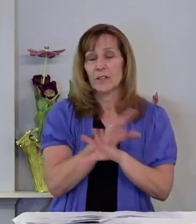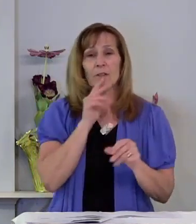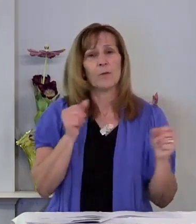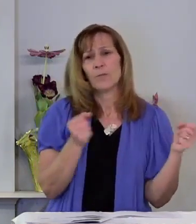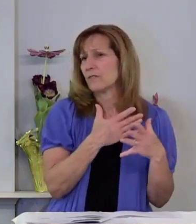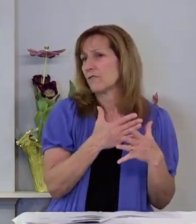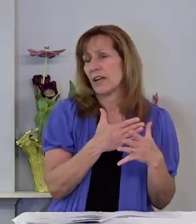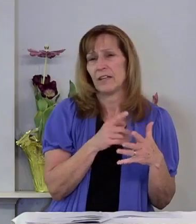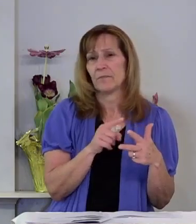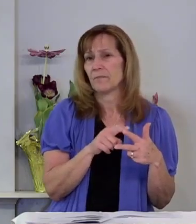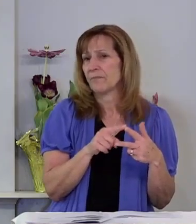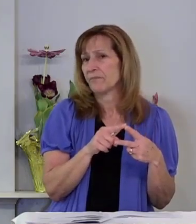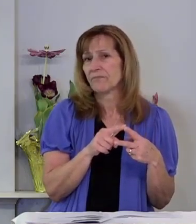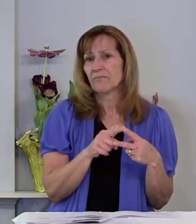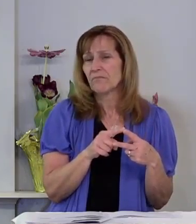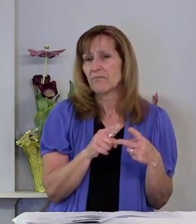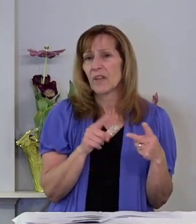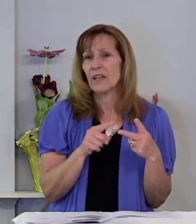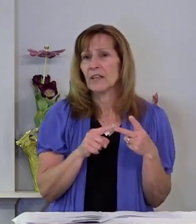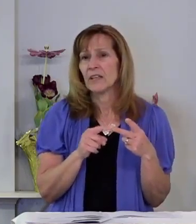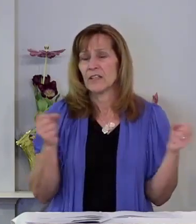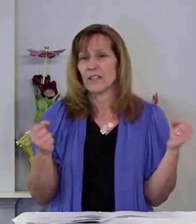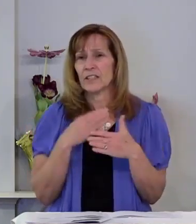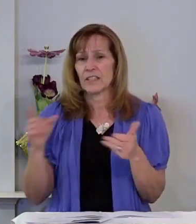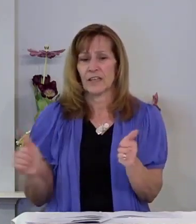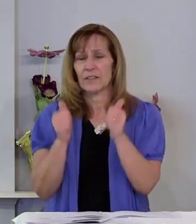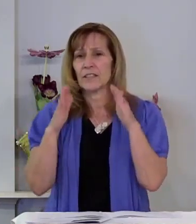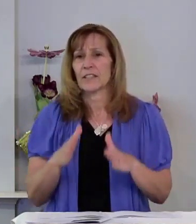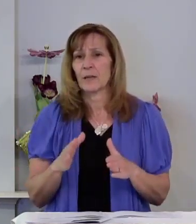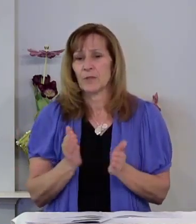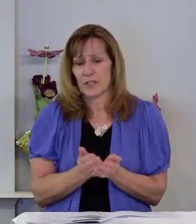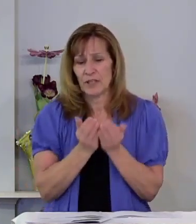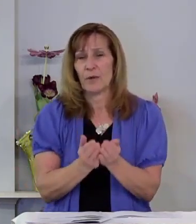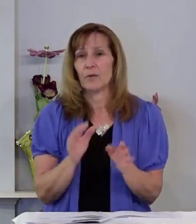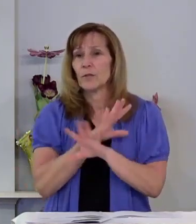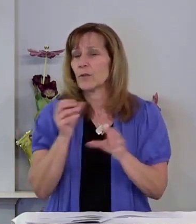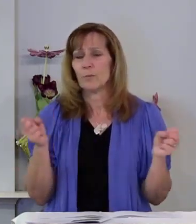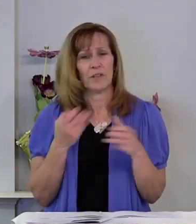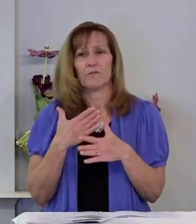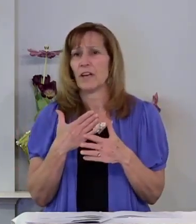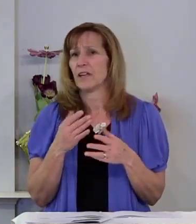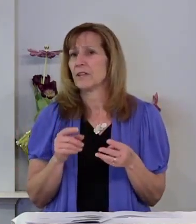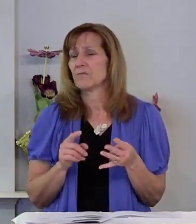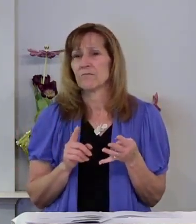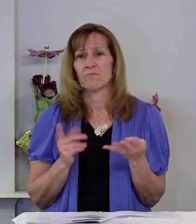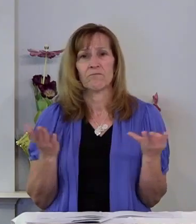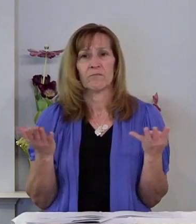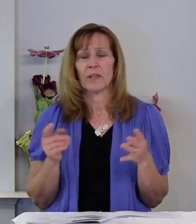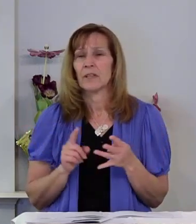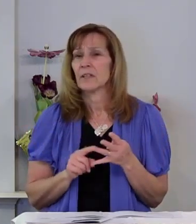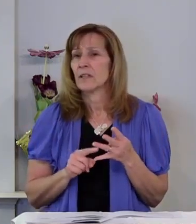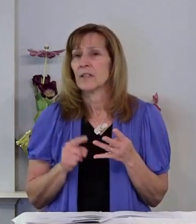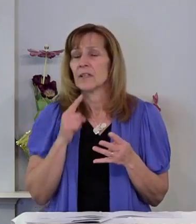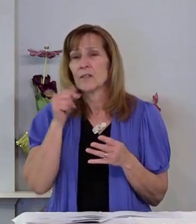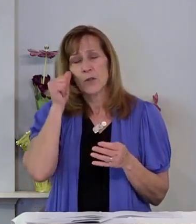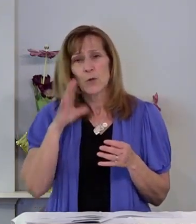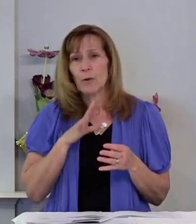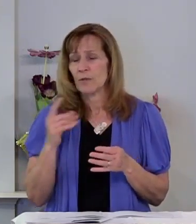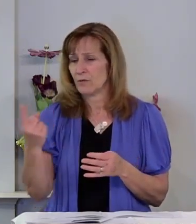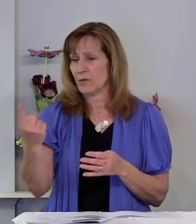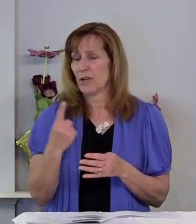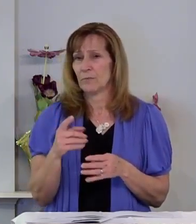For all of the things that we fear, Jesus comes in and says, don't be